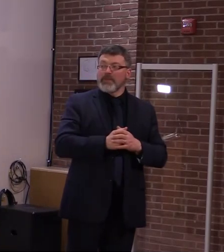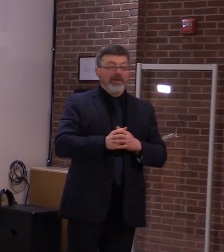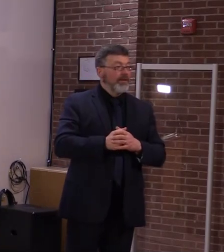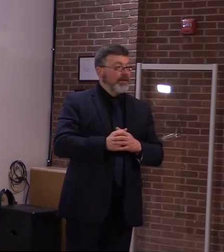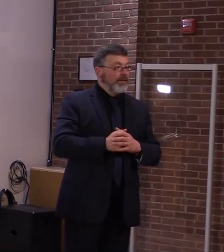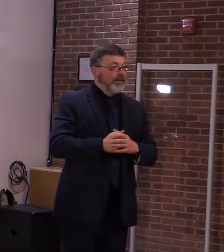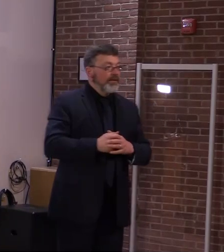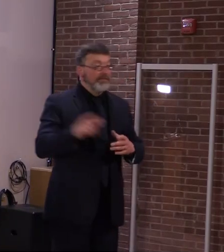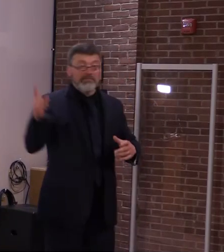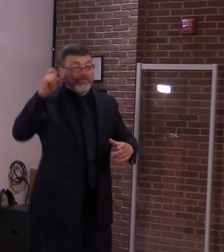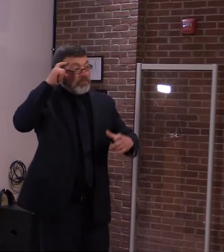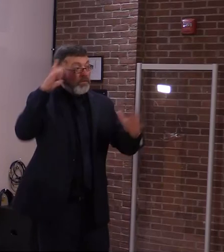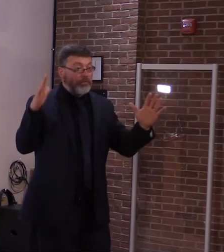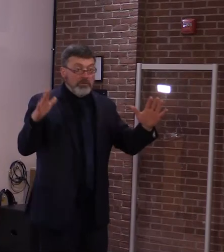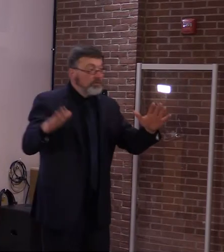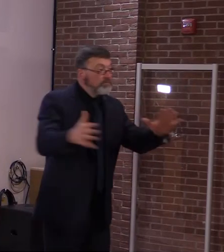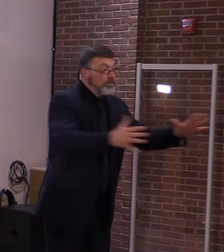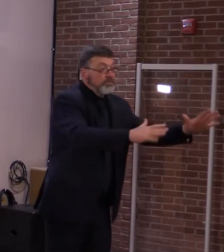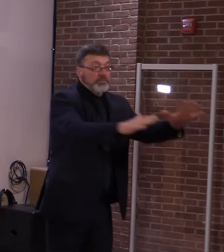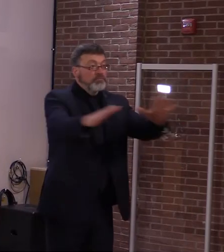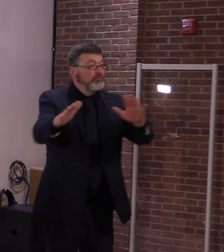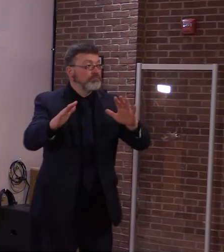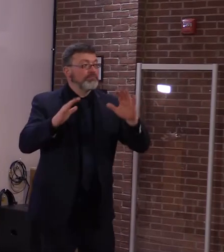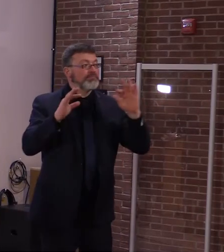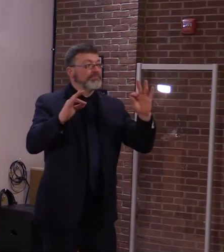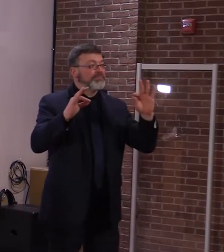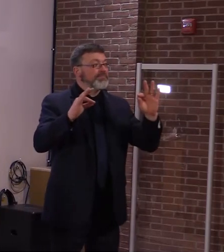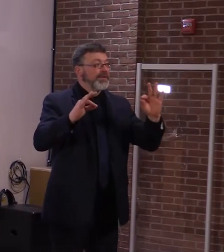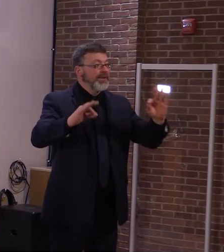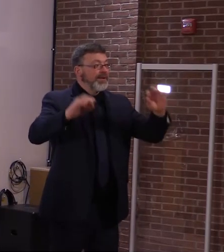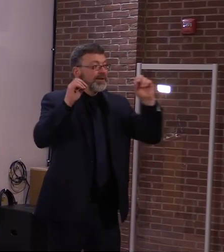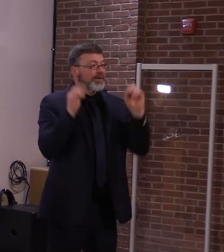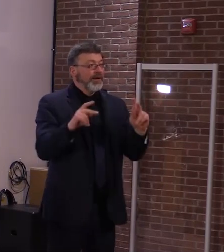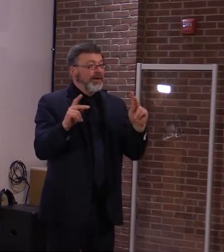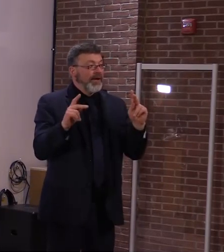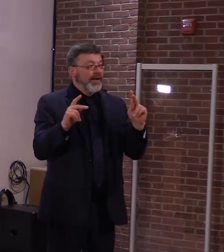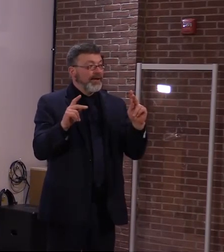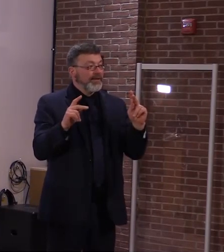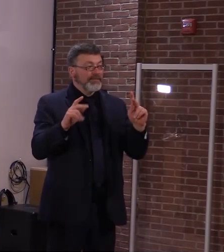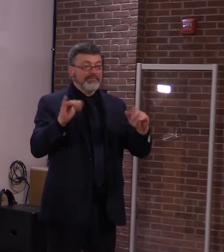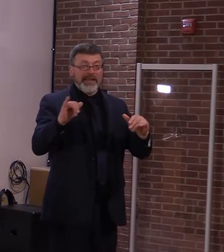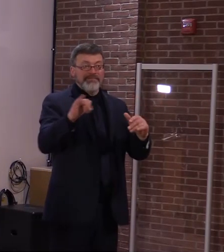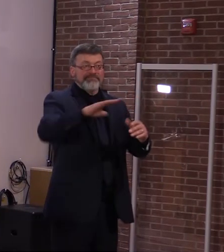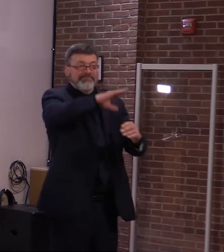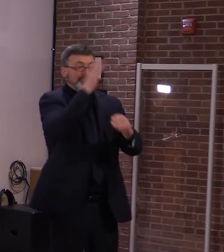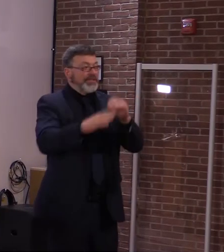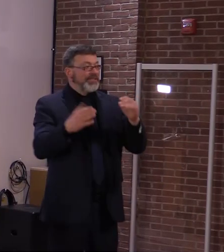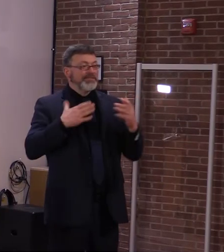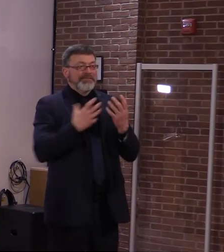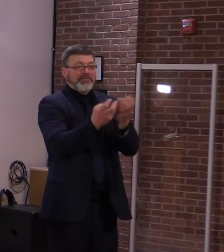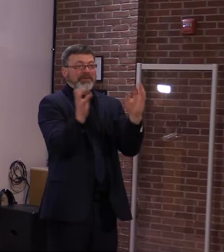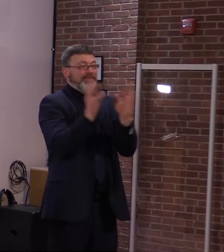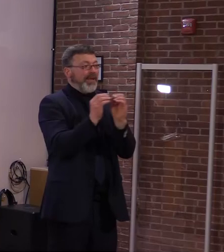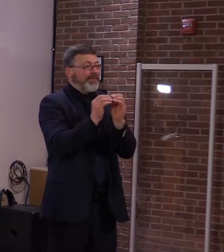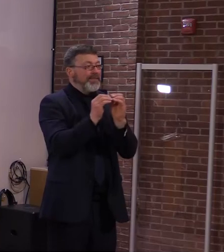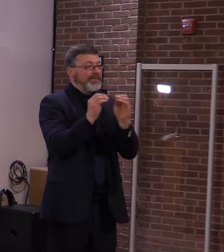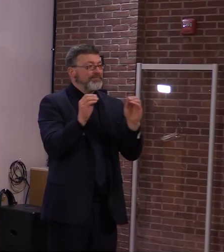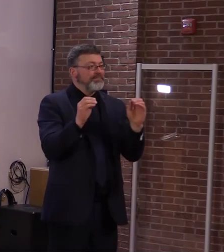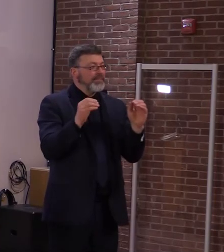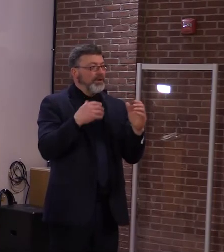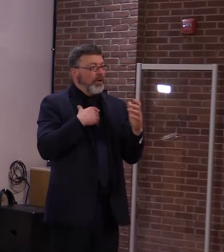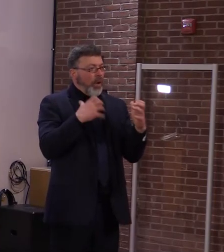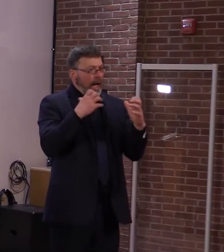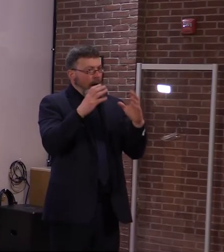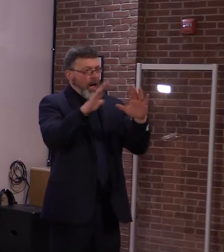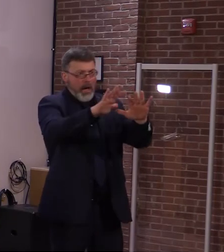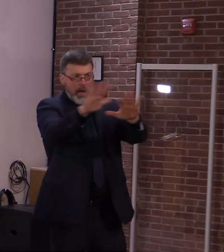Thanks. That's it. Okay. Well, that that concludes today's event. But before we go, I